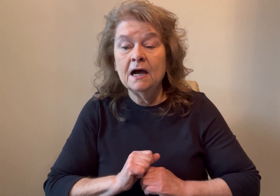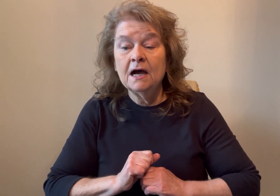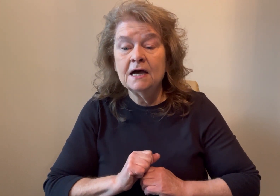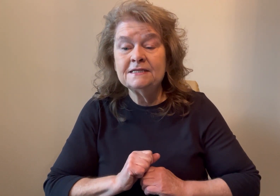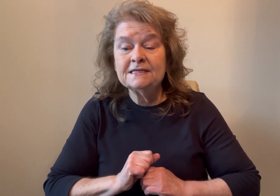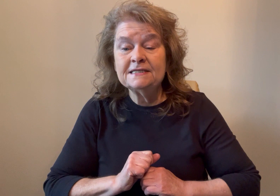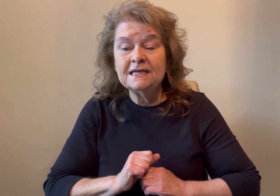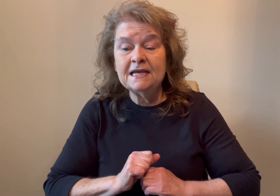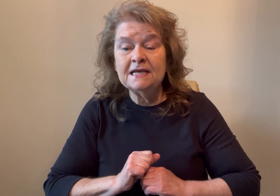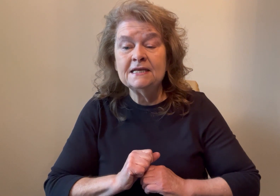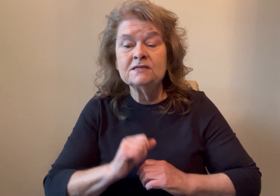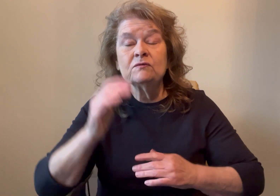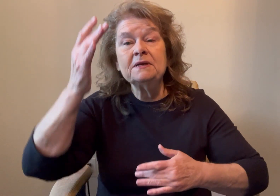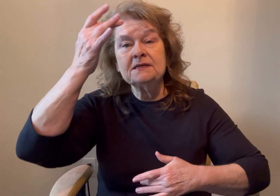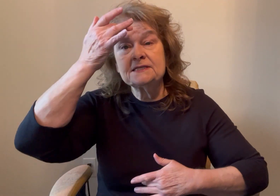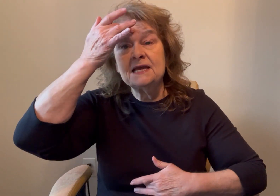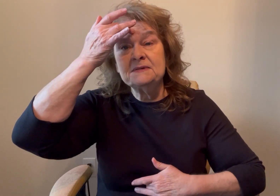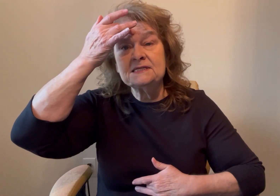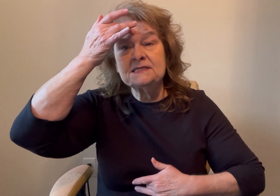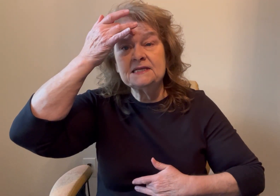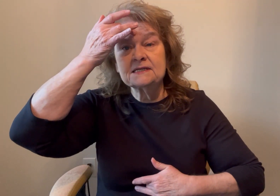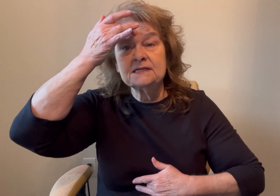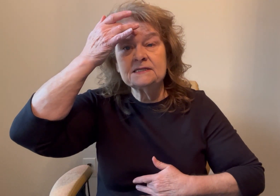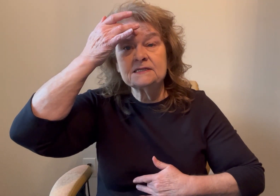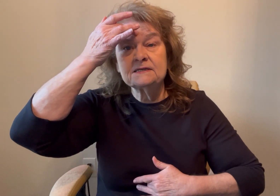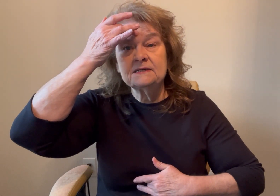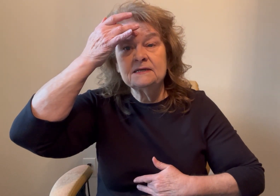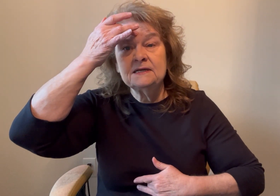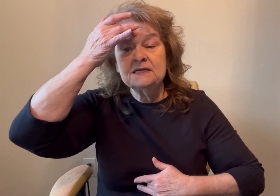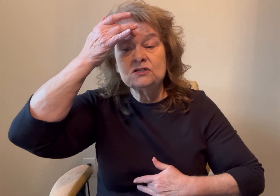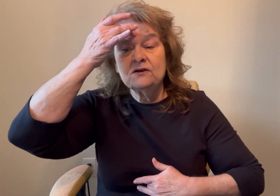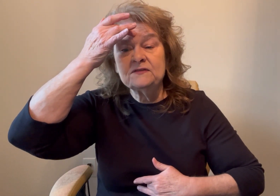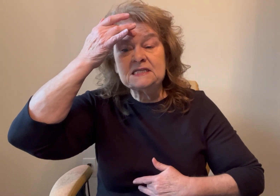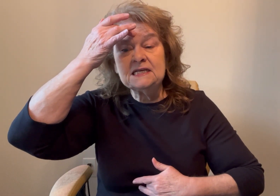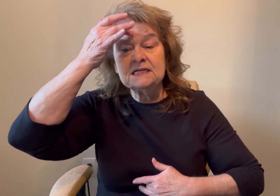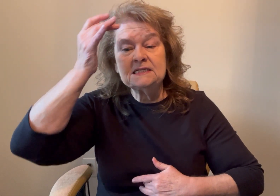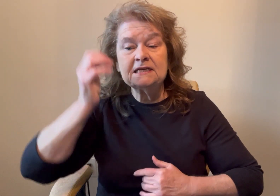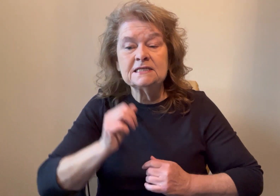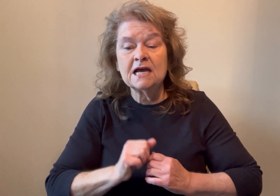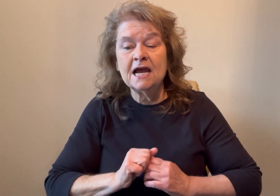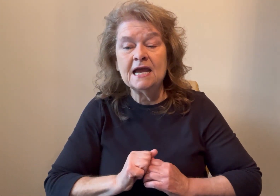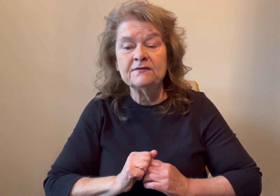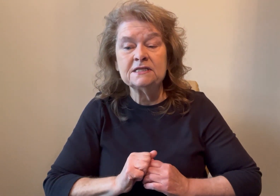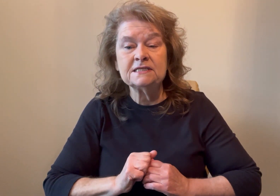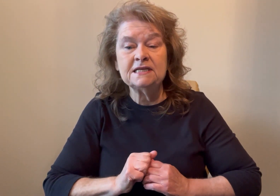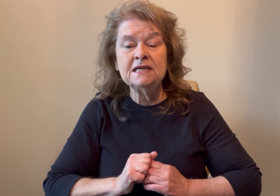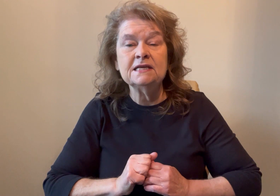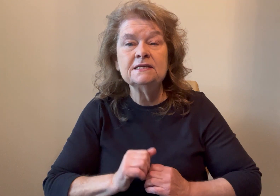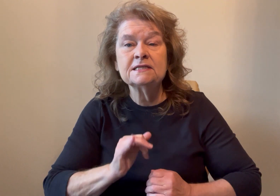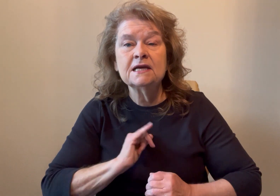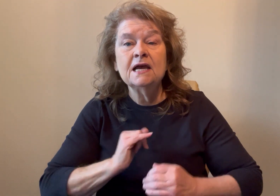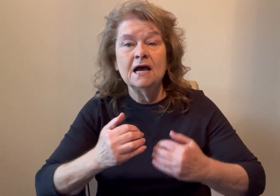A disease would be the same as a sickness. So if the sentence says, I have a disease